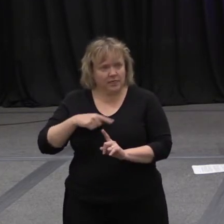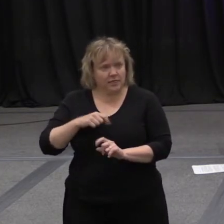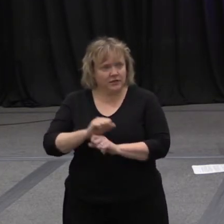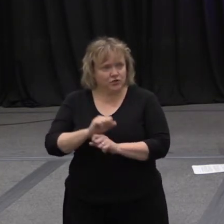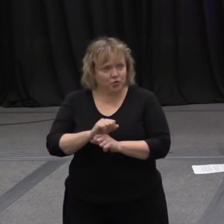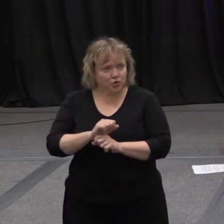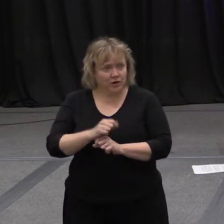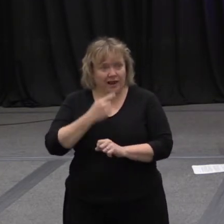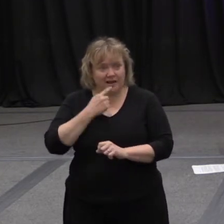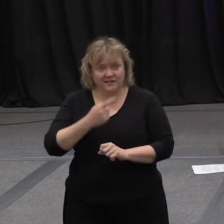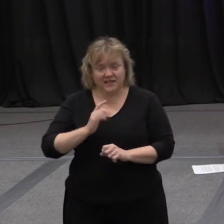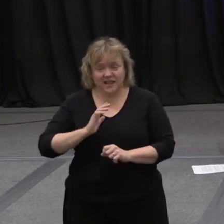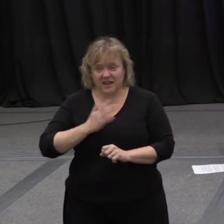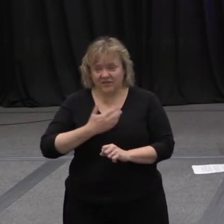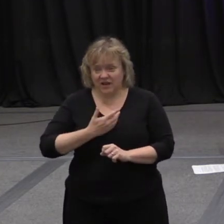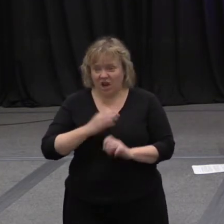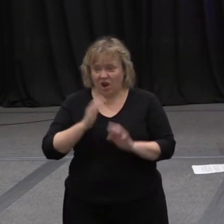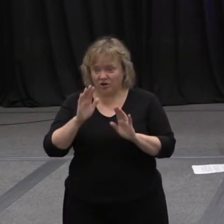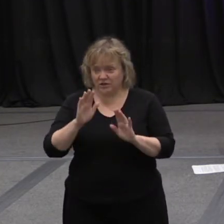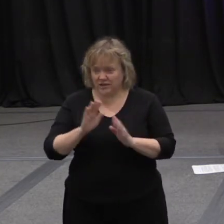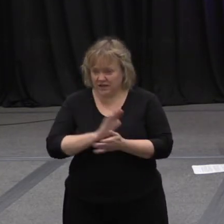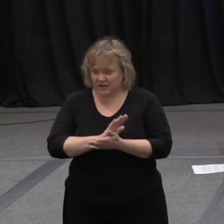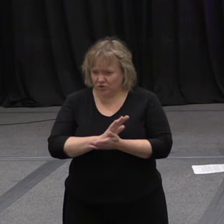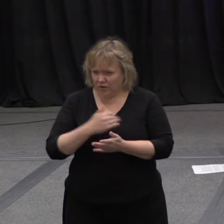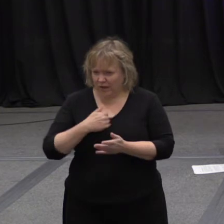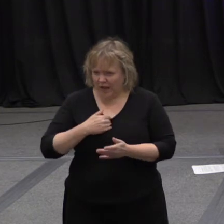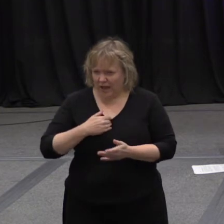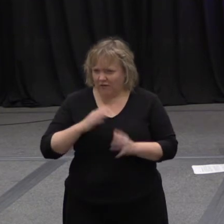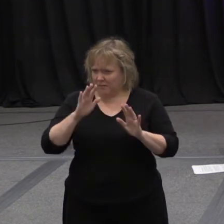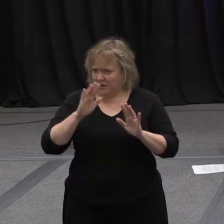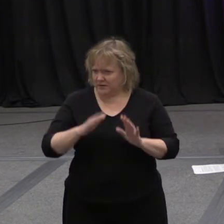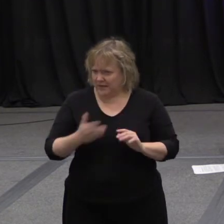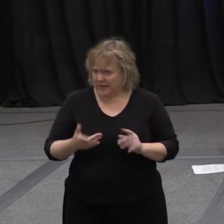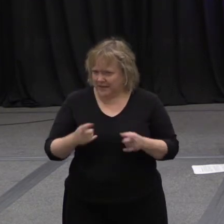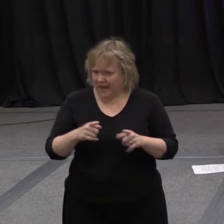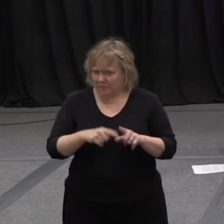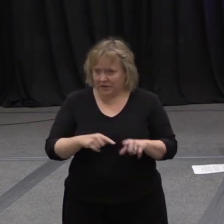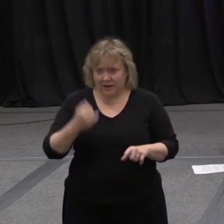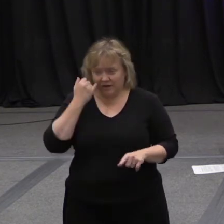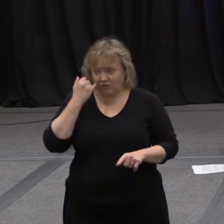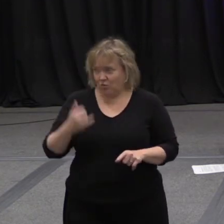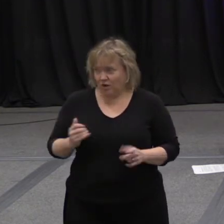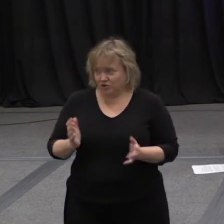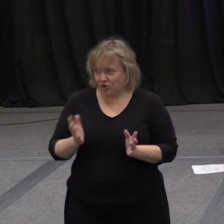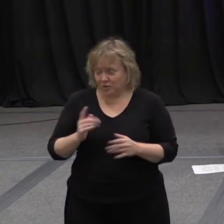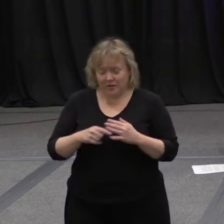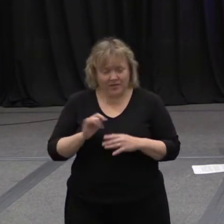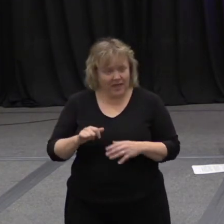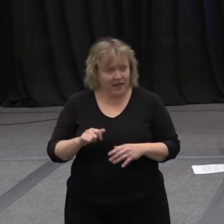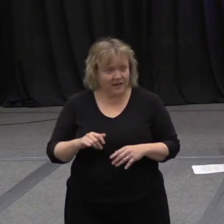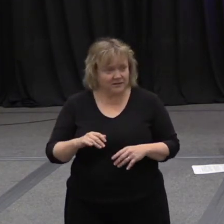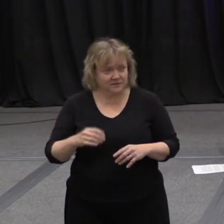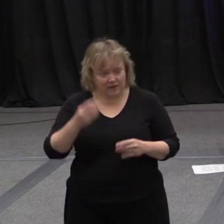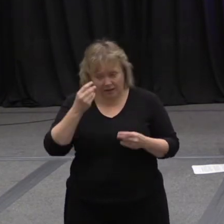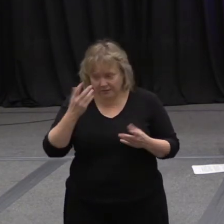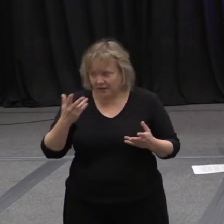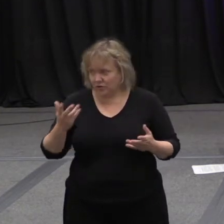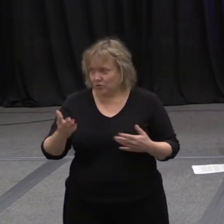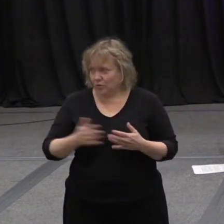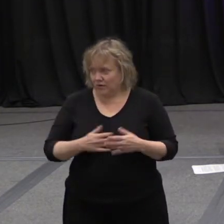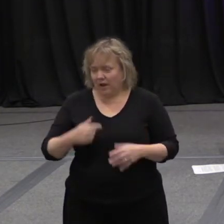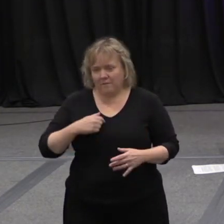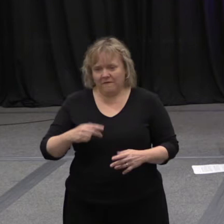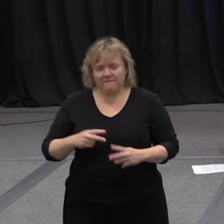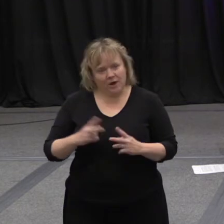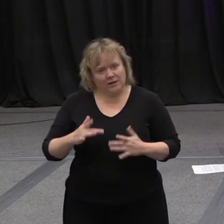awesome stuff happening that is, so if you want to talk about that, I'm happy to talk about that. And I'm super excited that this is happening. So thank